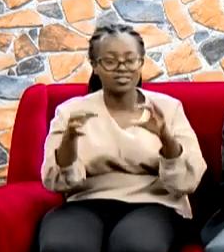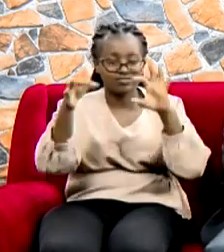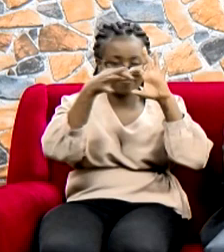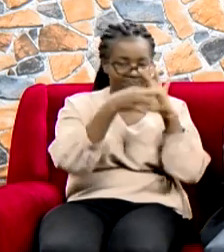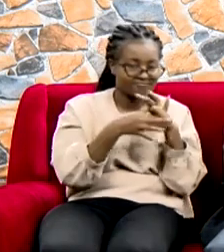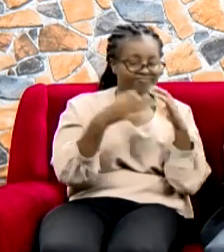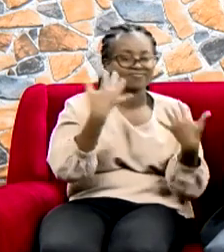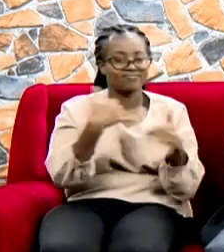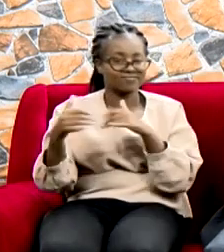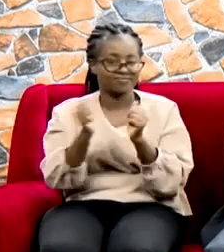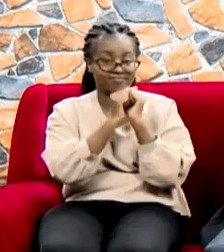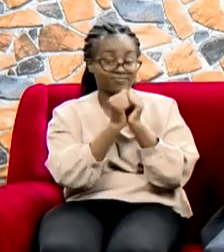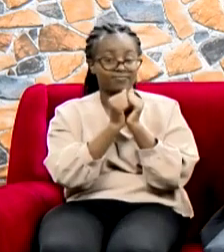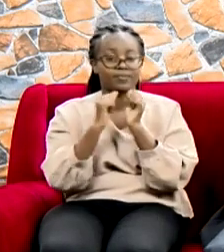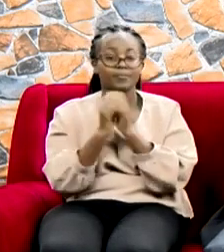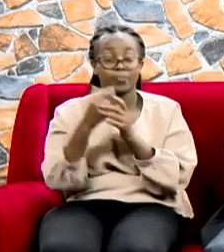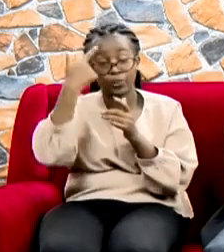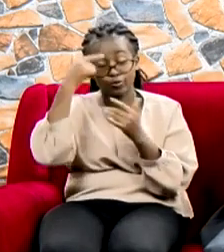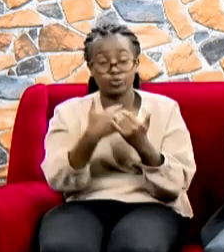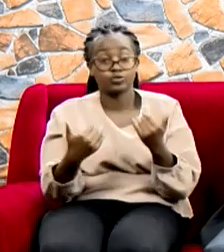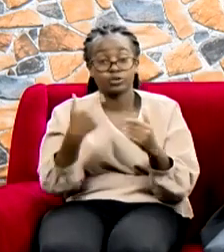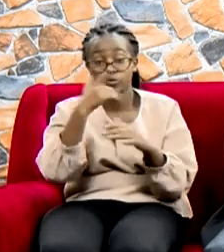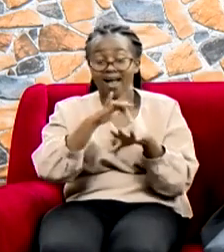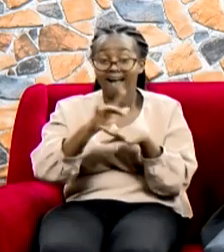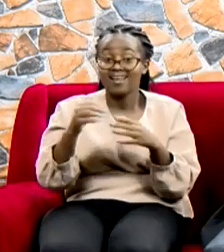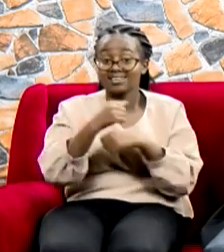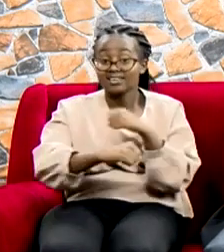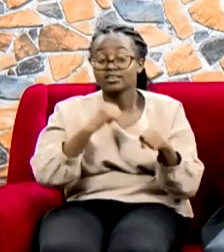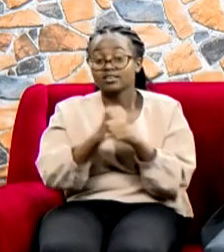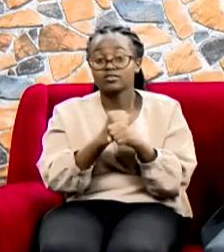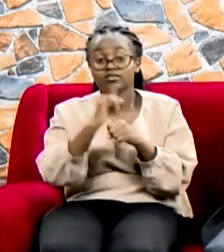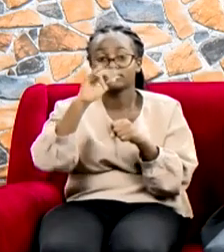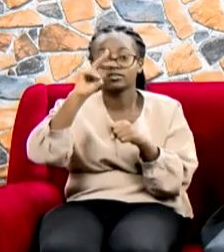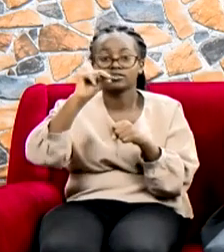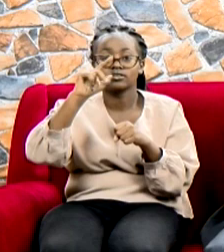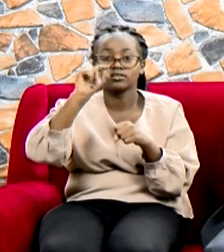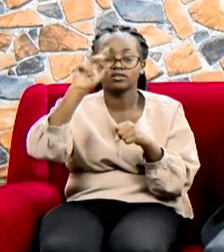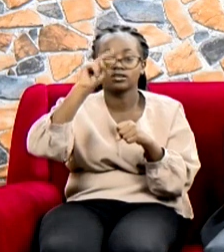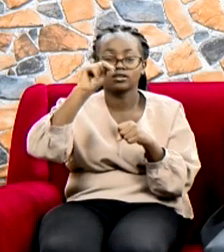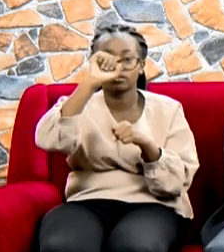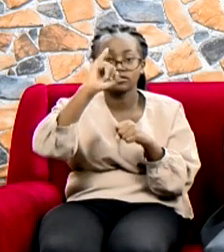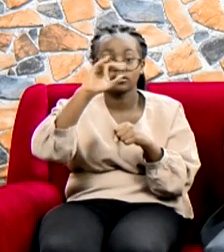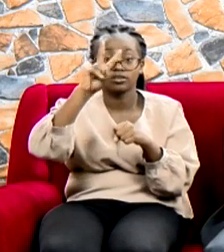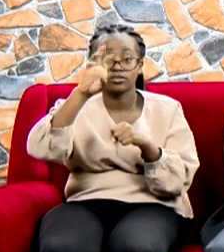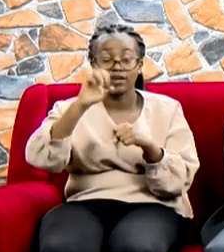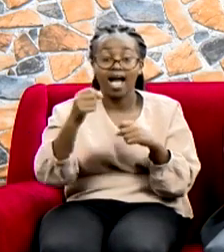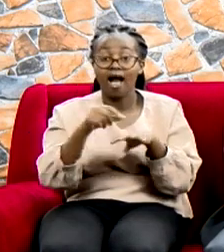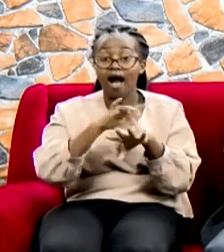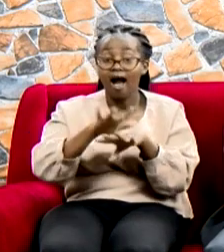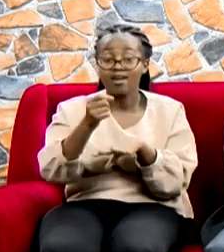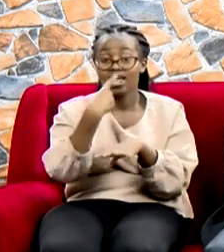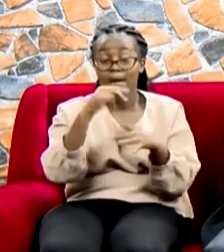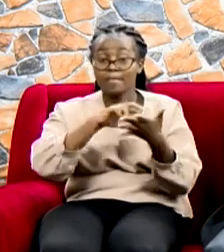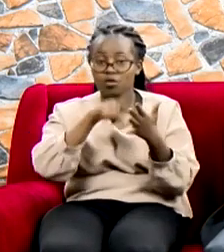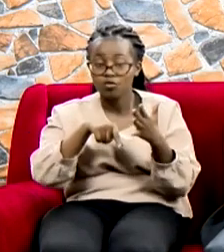in play. In the play. Okay. Now, for children in early years, we talk of intensive early intervention. Intensive early intervention